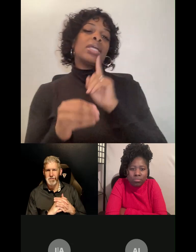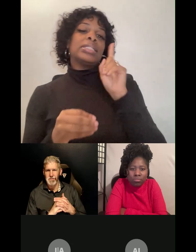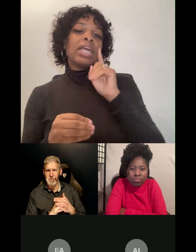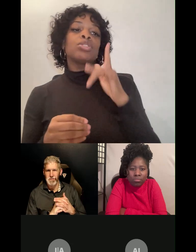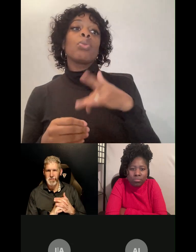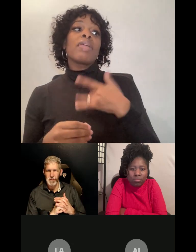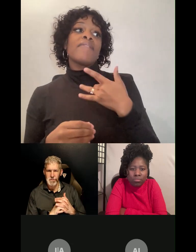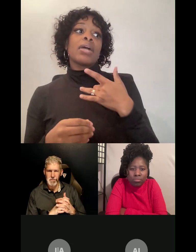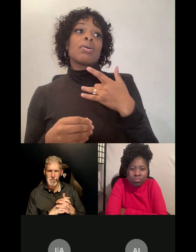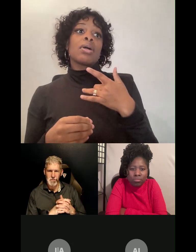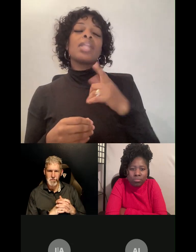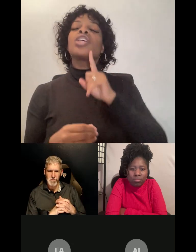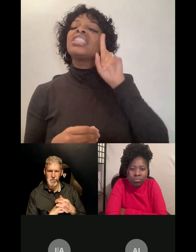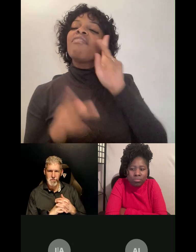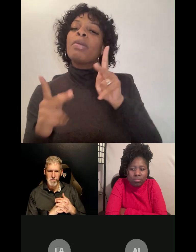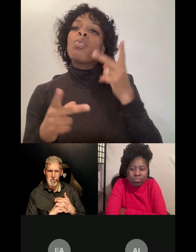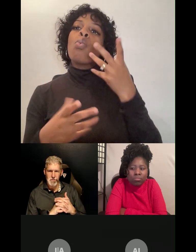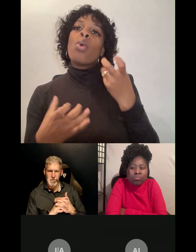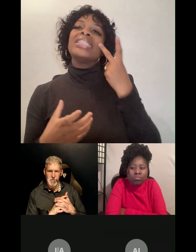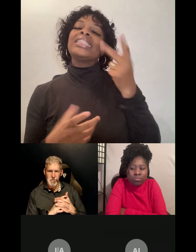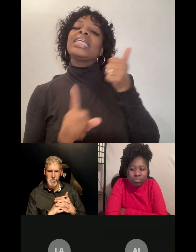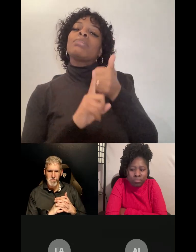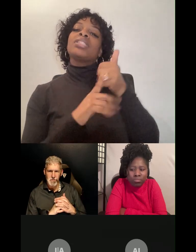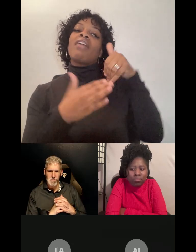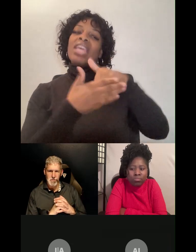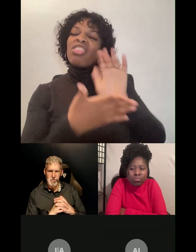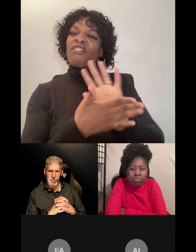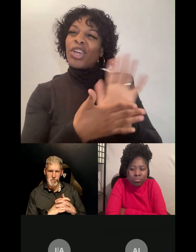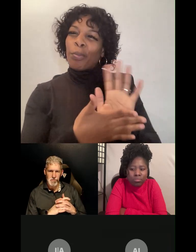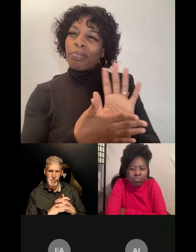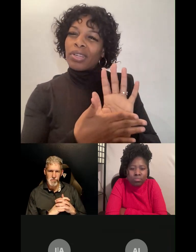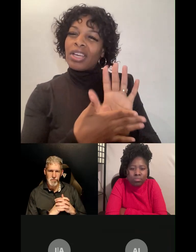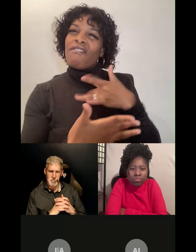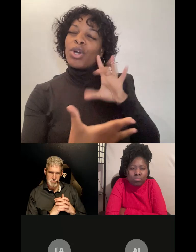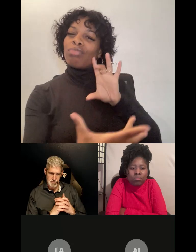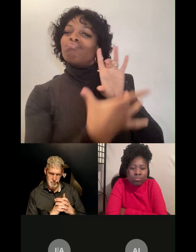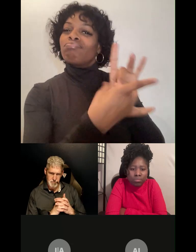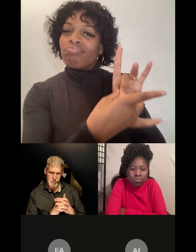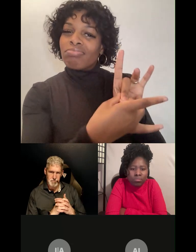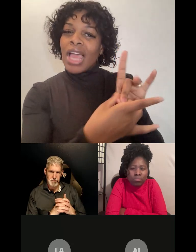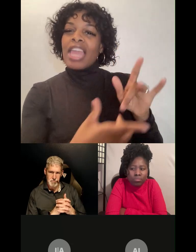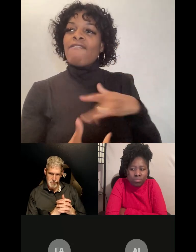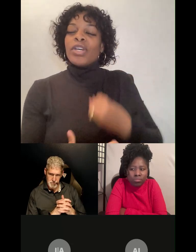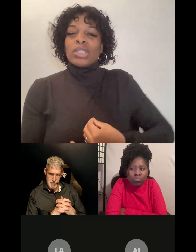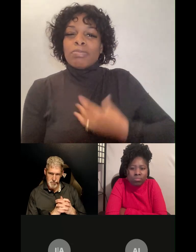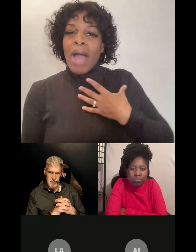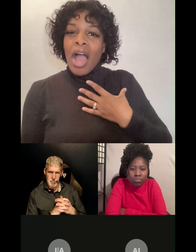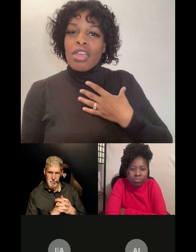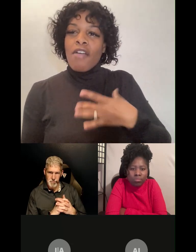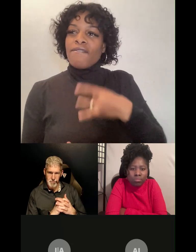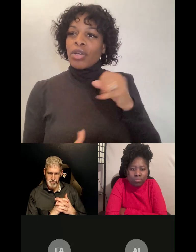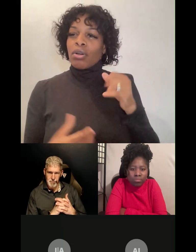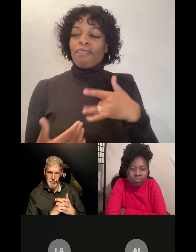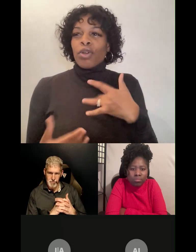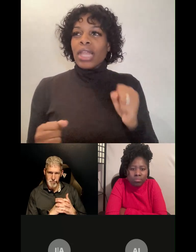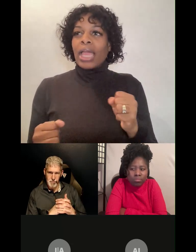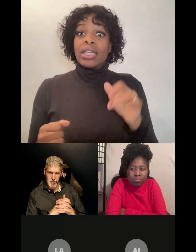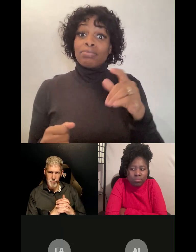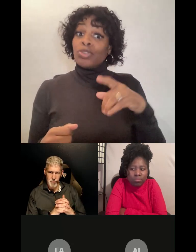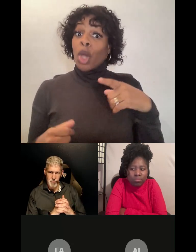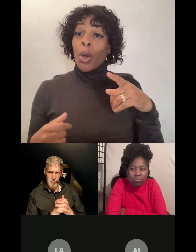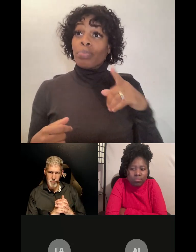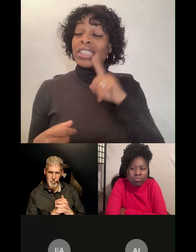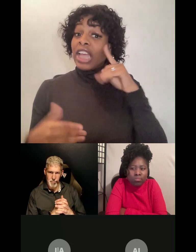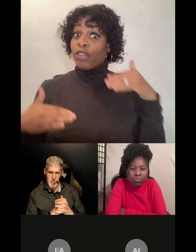need more in the stuff so they feel, and the stuff people want to see themselves in the film, feel, and they feel inspired, feel